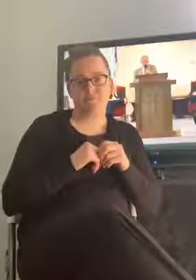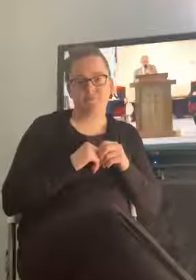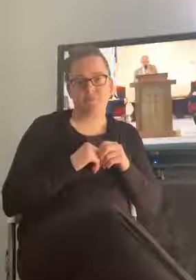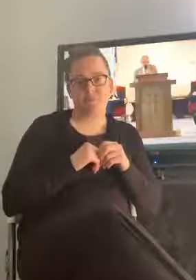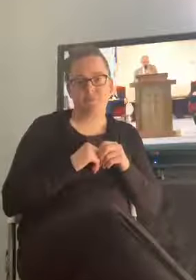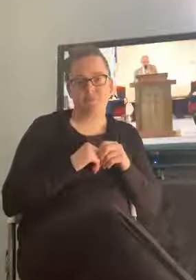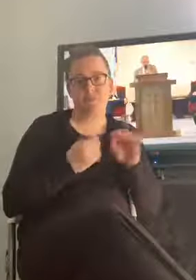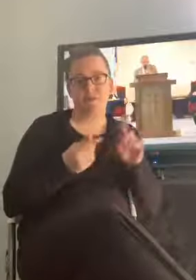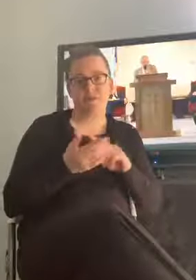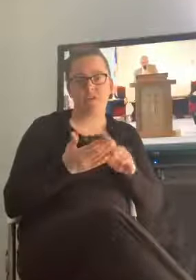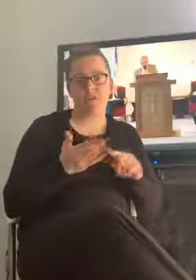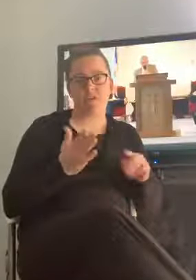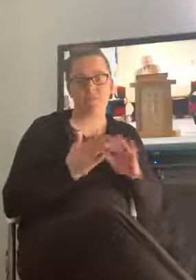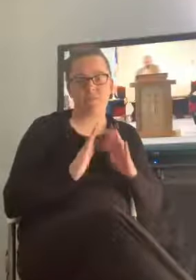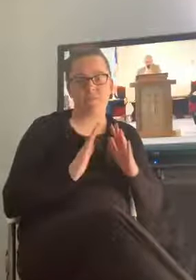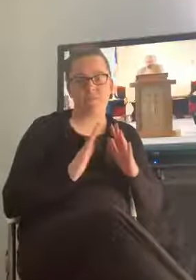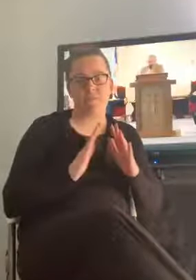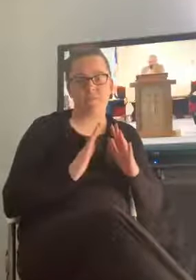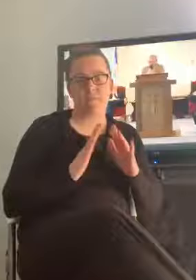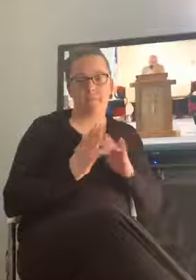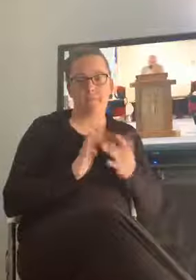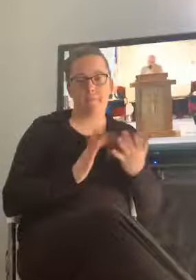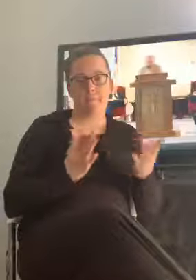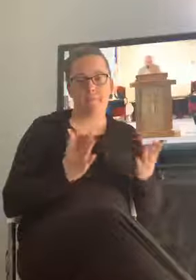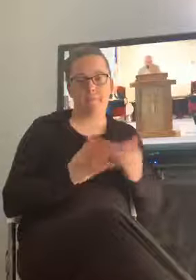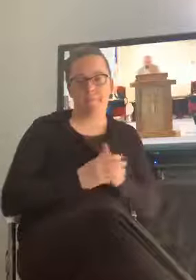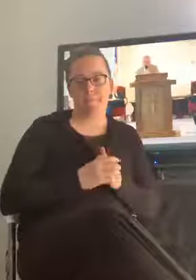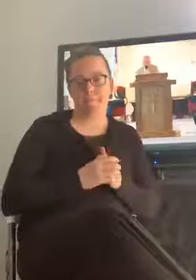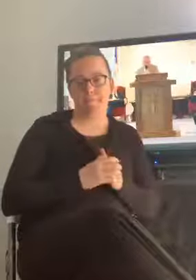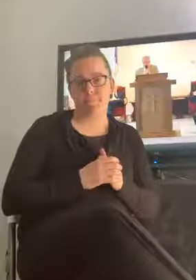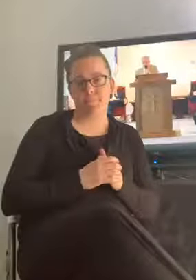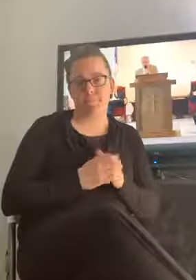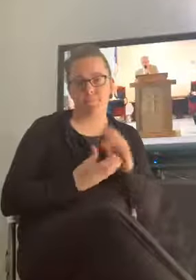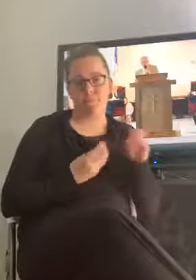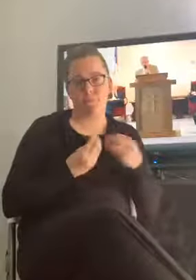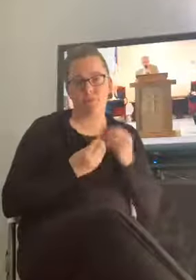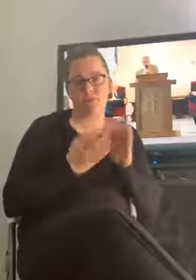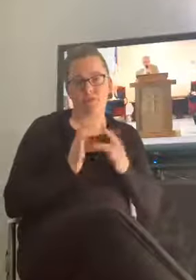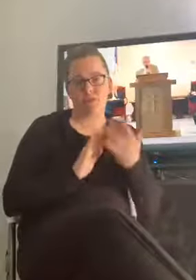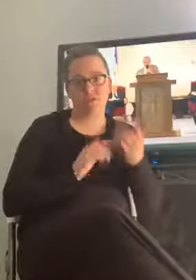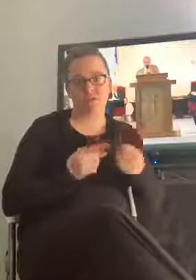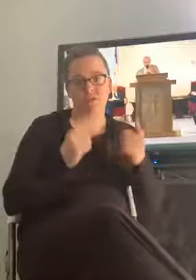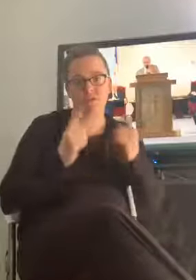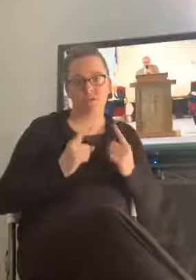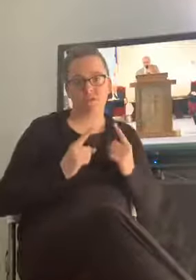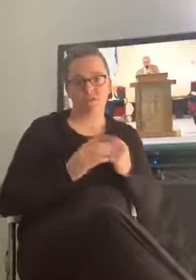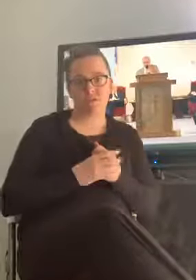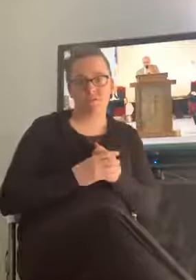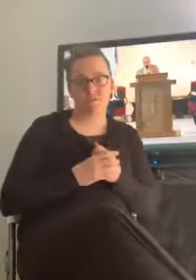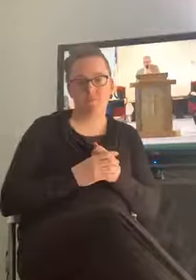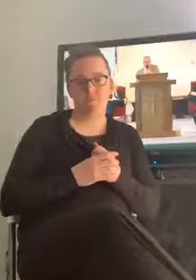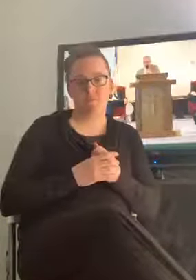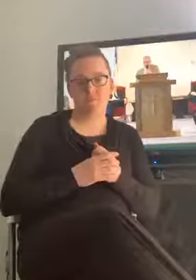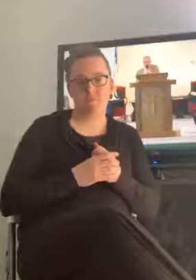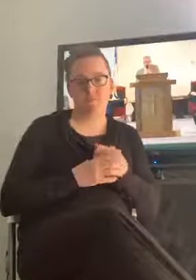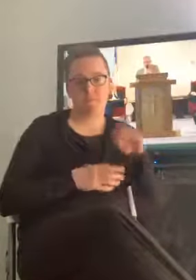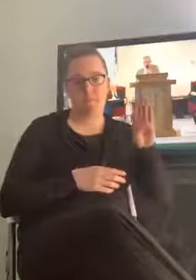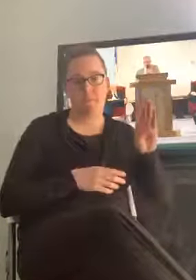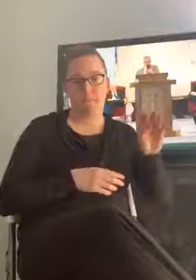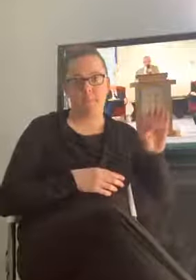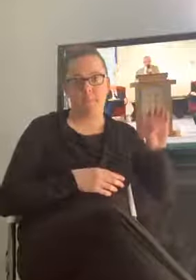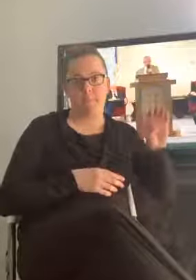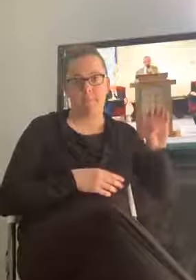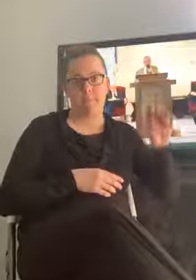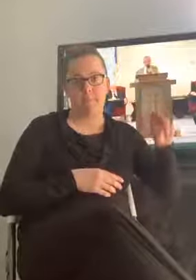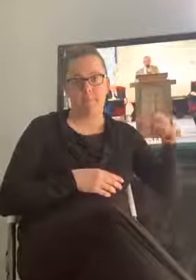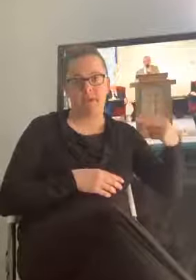God. When Jesus came, when they were come unto Bethany,